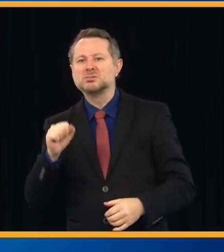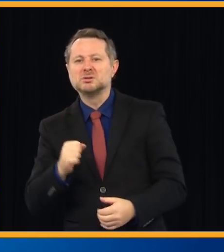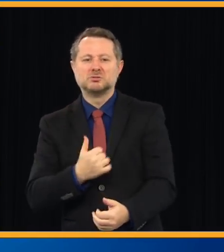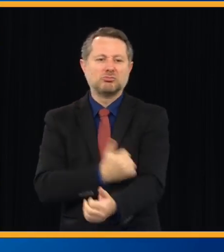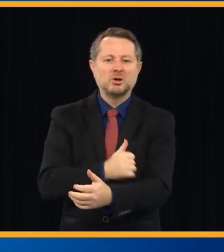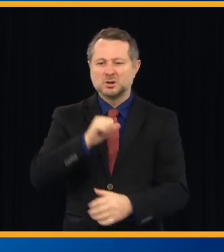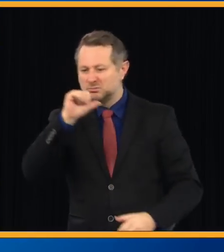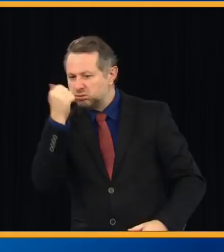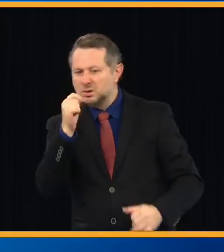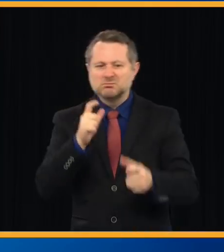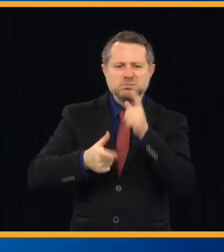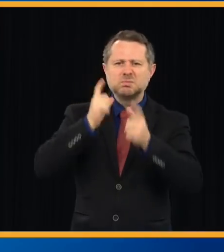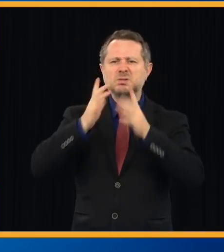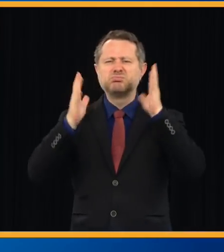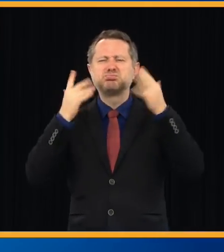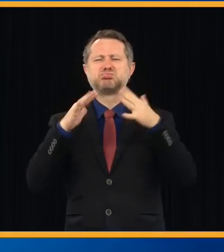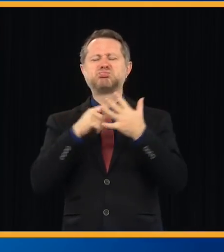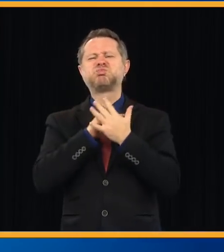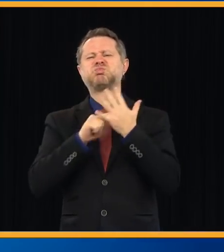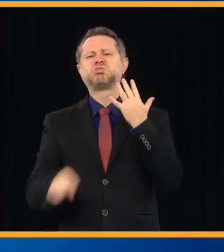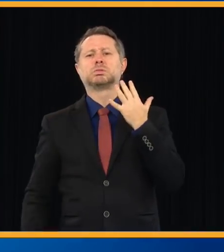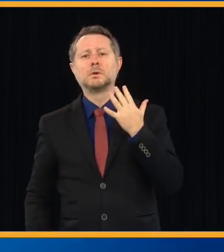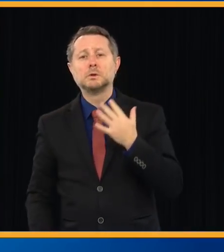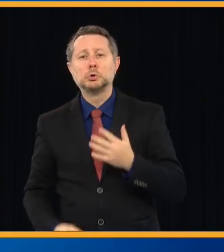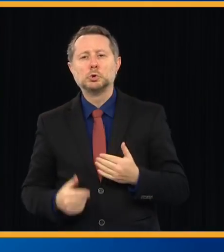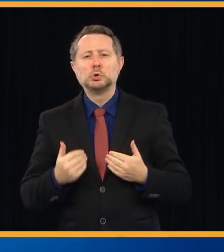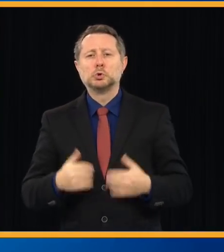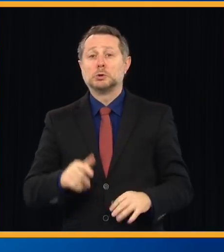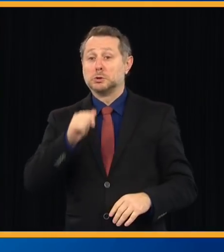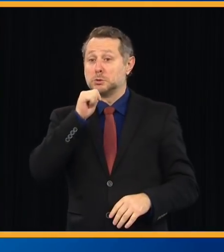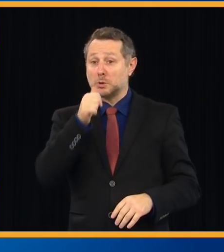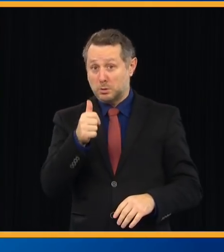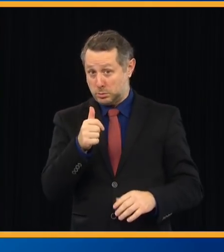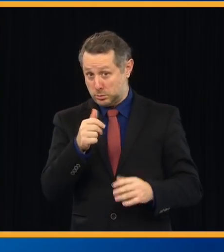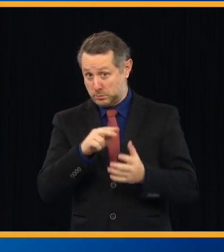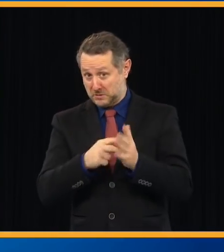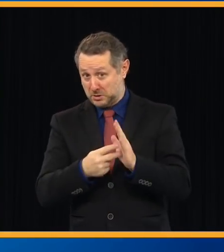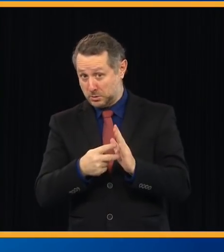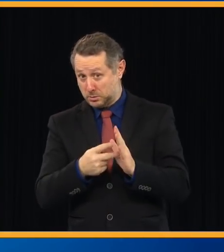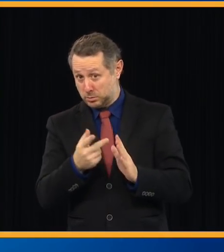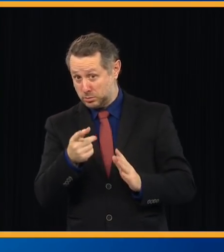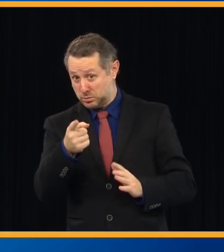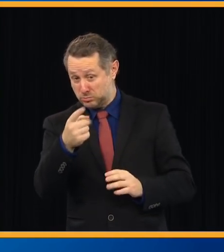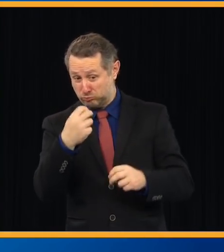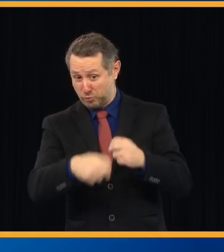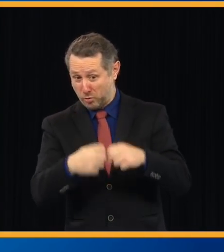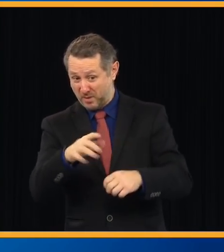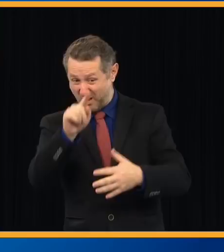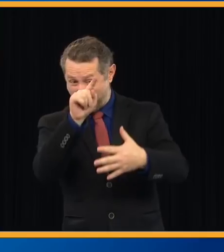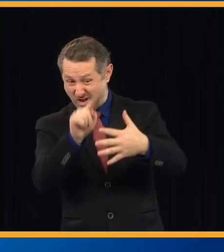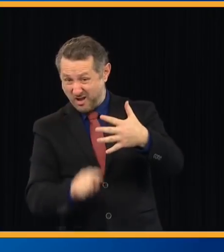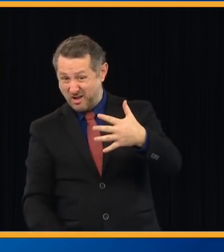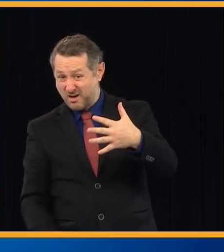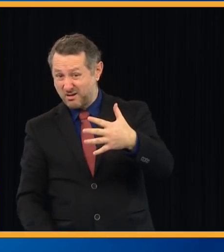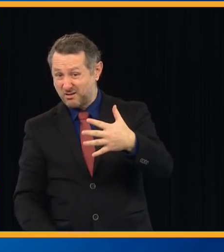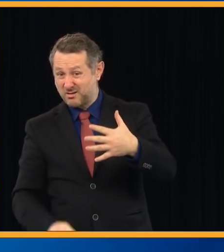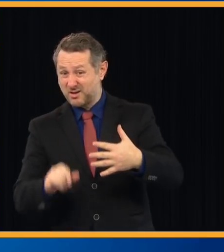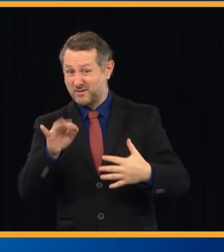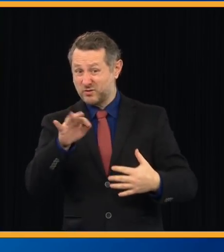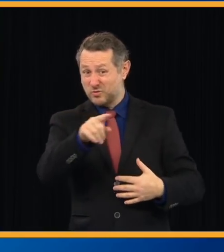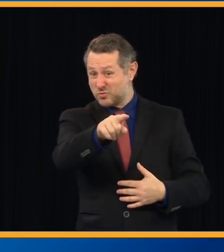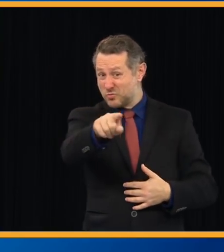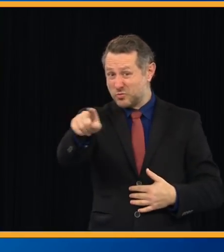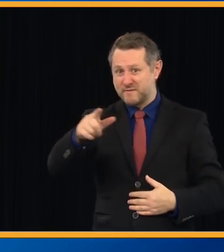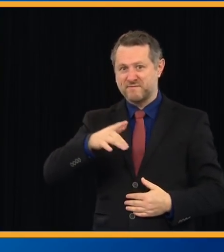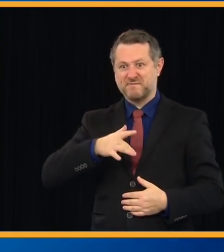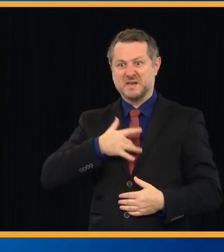alcohol consumption go up. This is a chronic problem. If you're feeling these